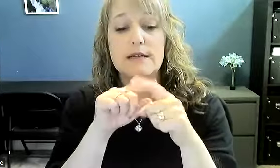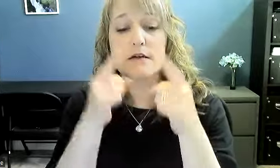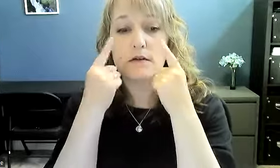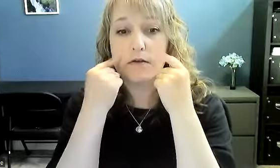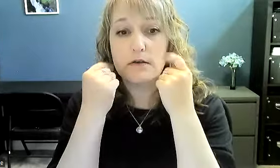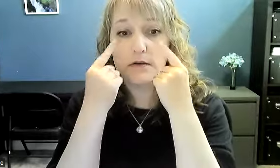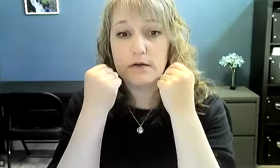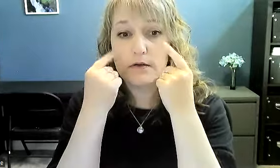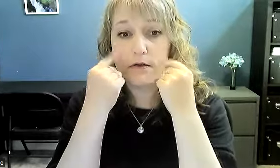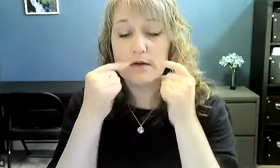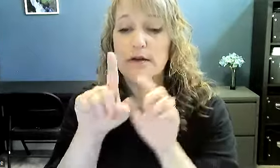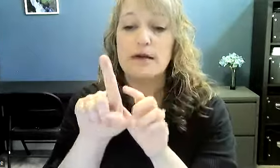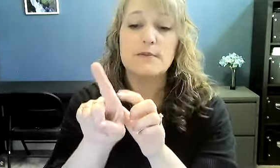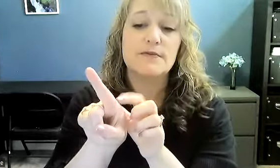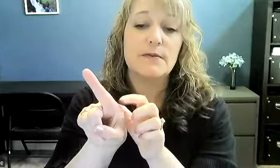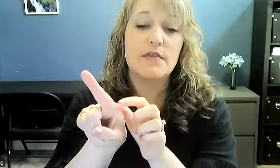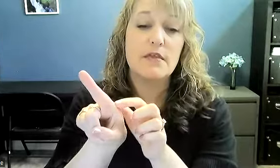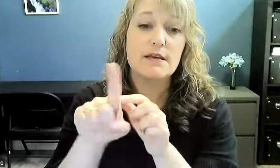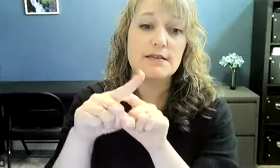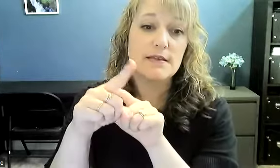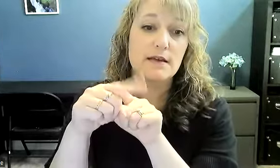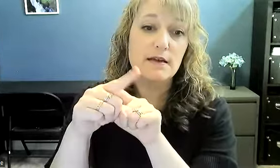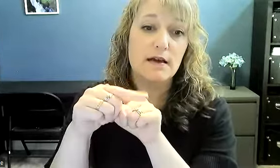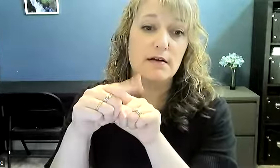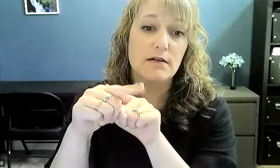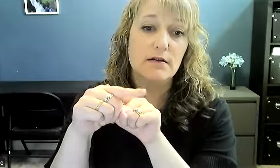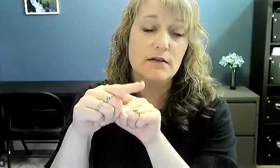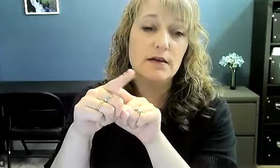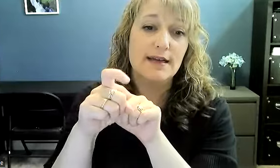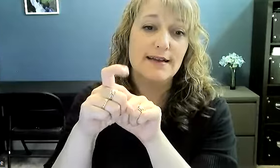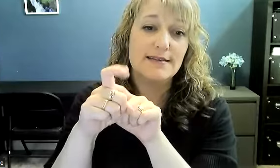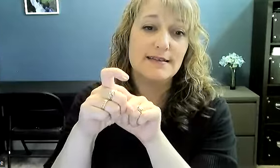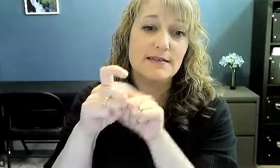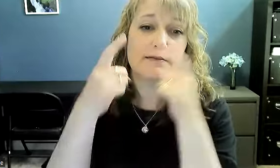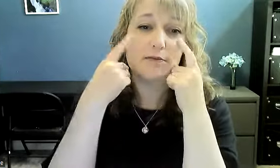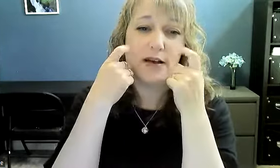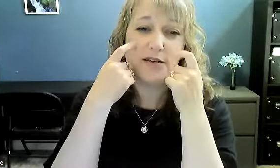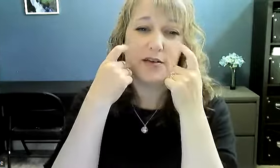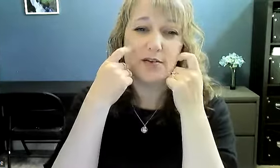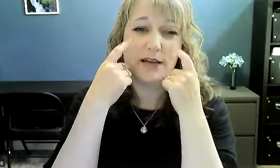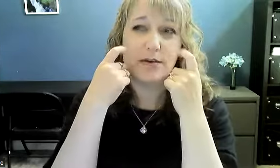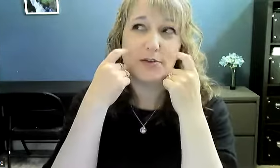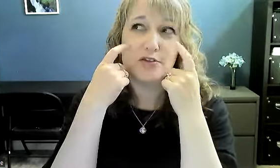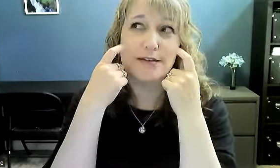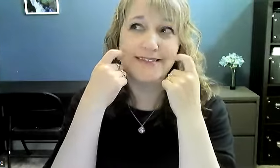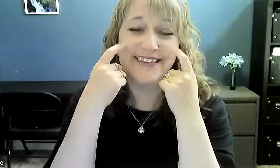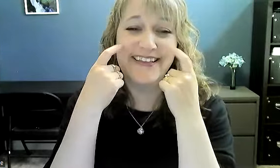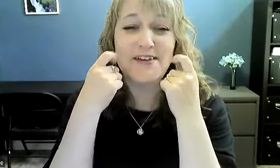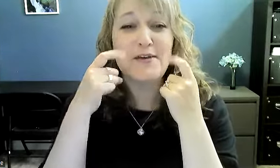here comes from this knuckle. It isn't, well, you can do it that way actually.